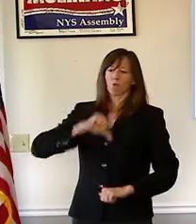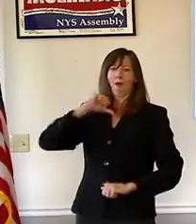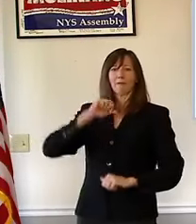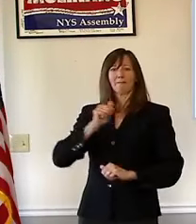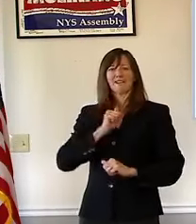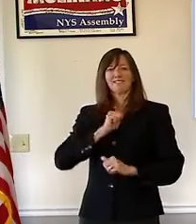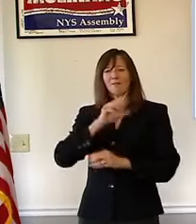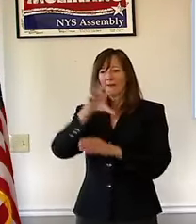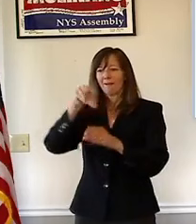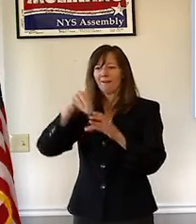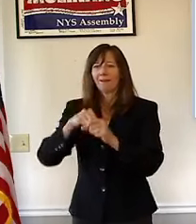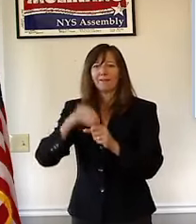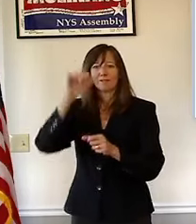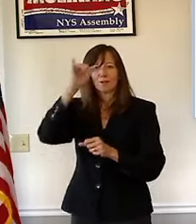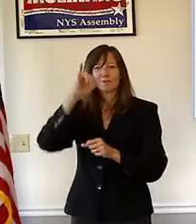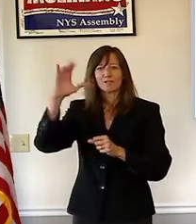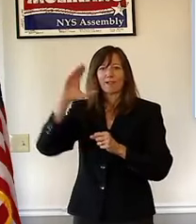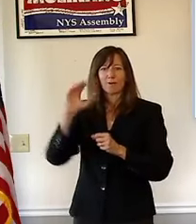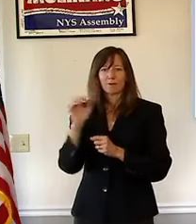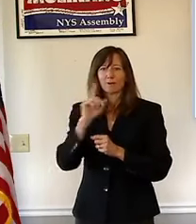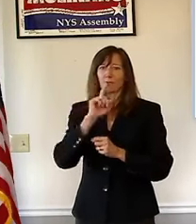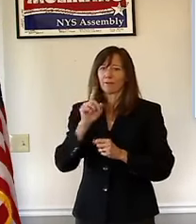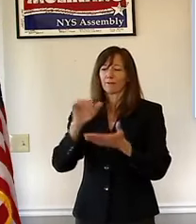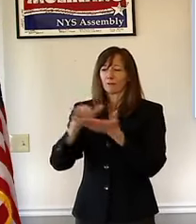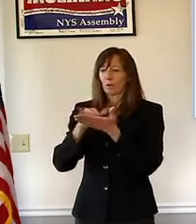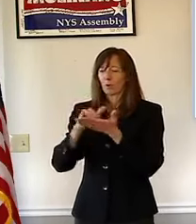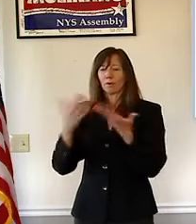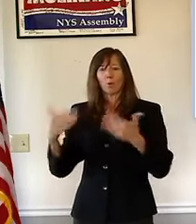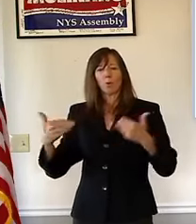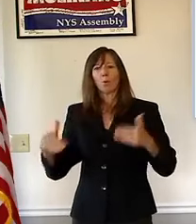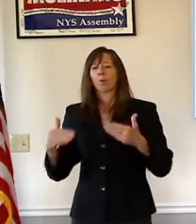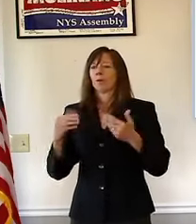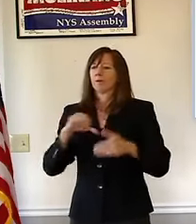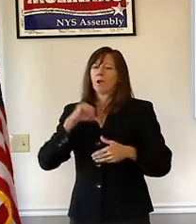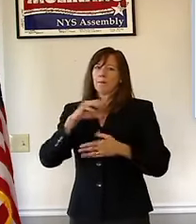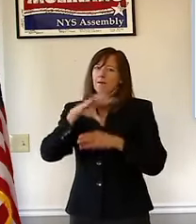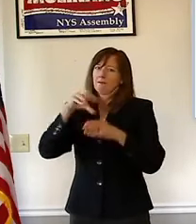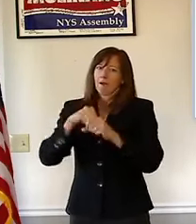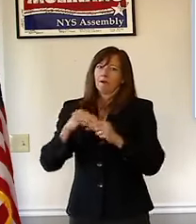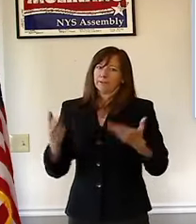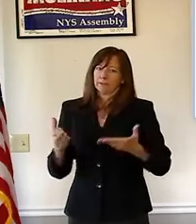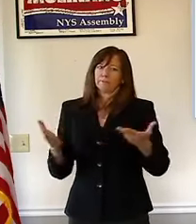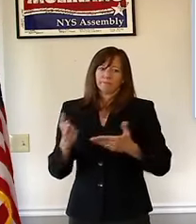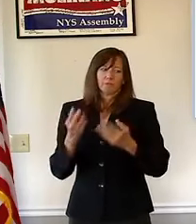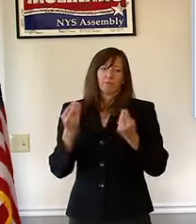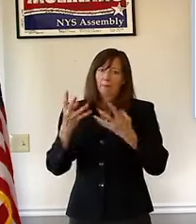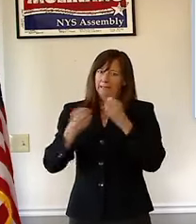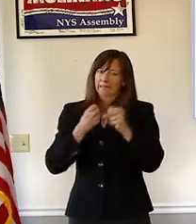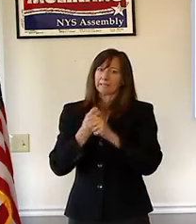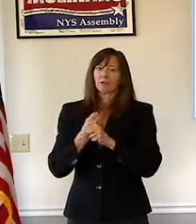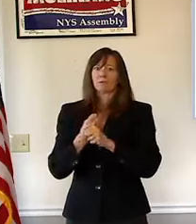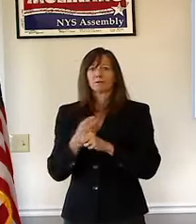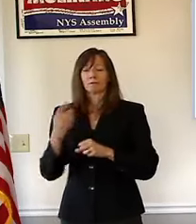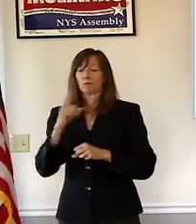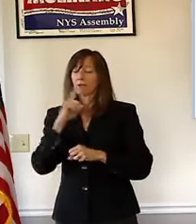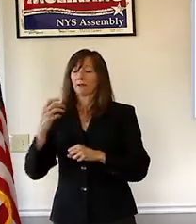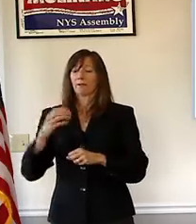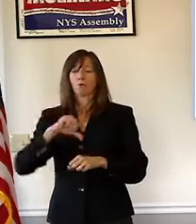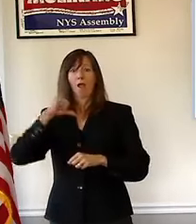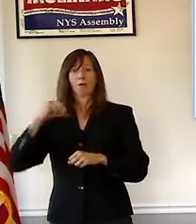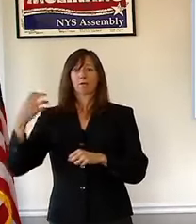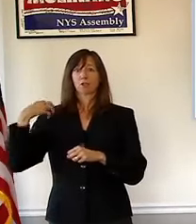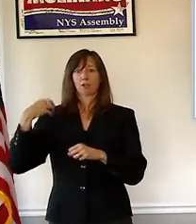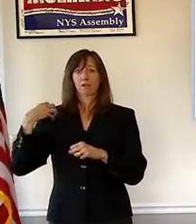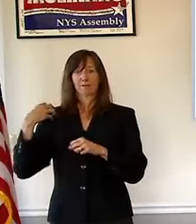years. And I really am very proud that our county executive and the Chiefs Association in Dutchess County, spearheaded